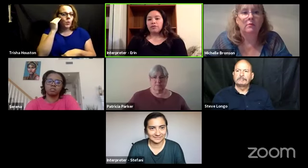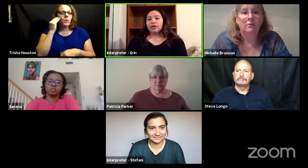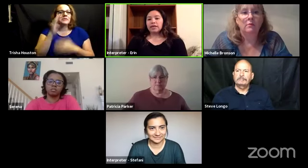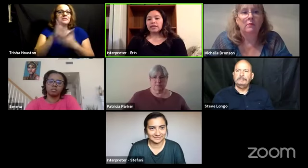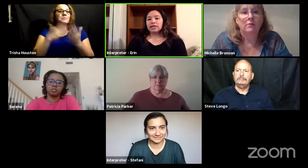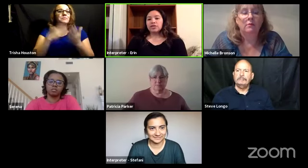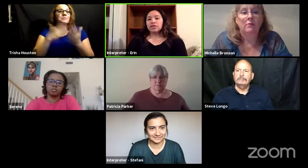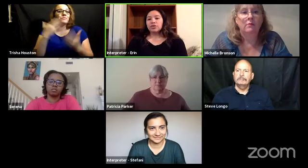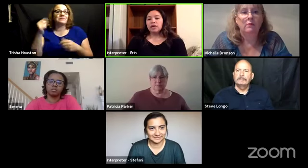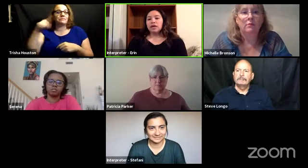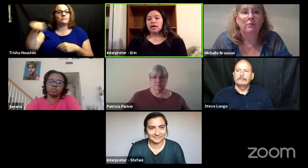Very excited too,